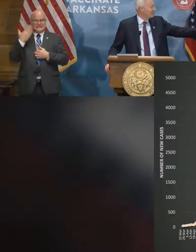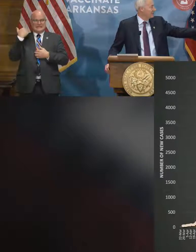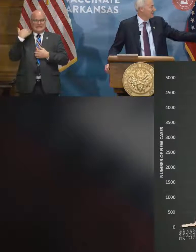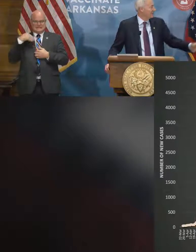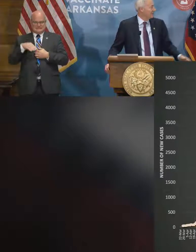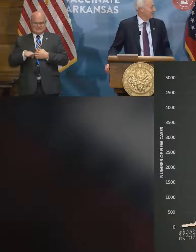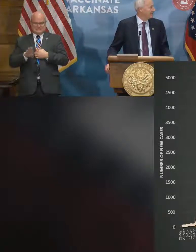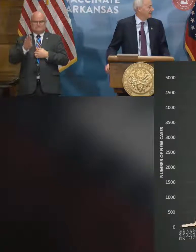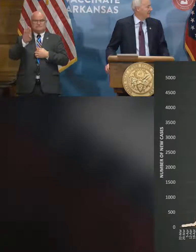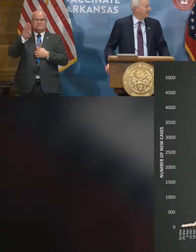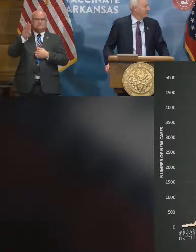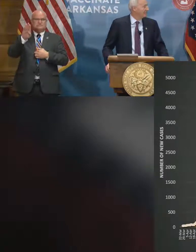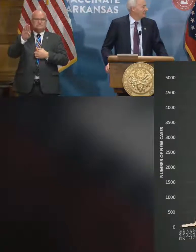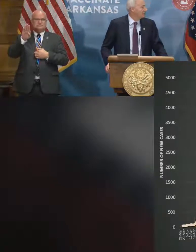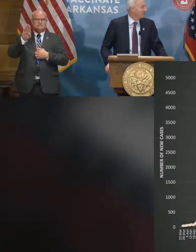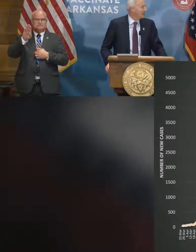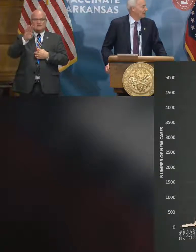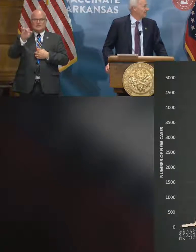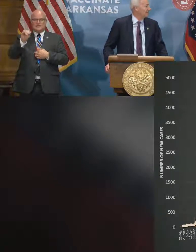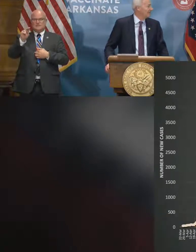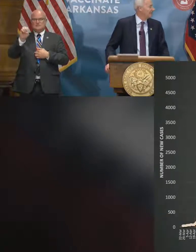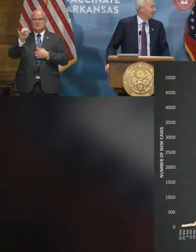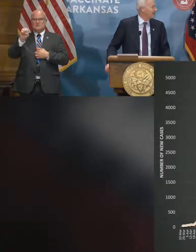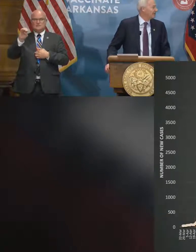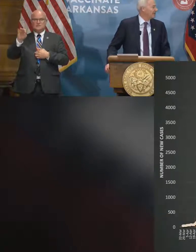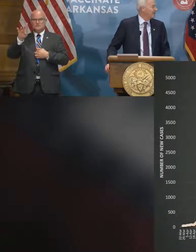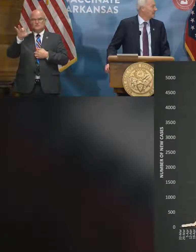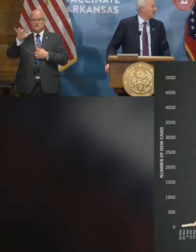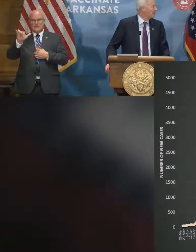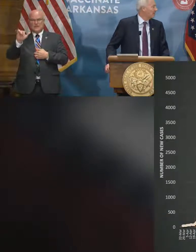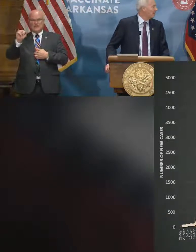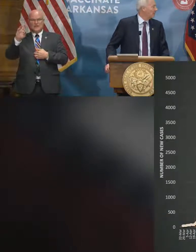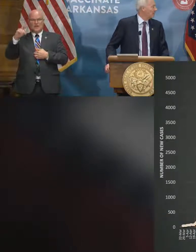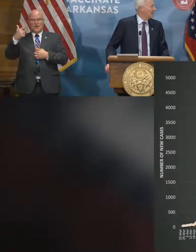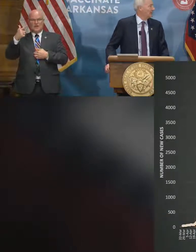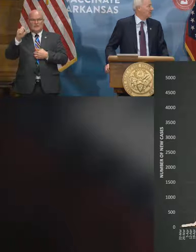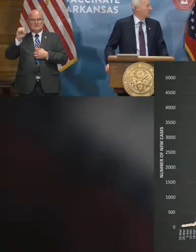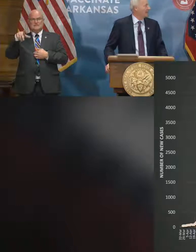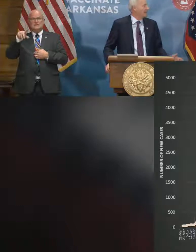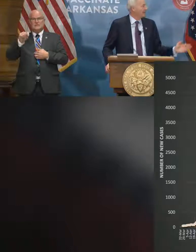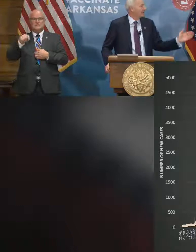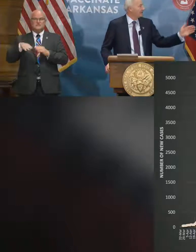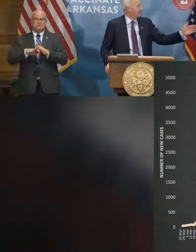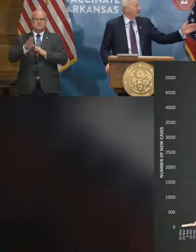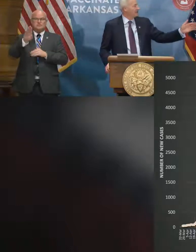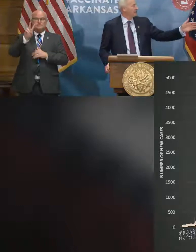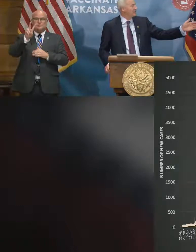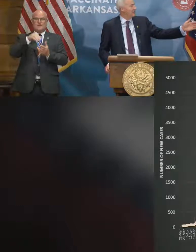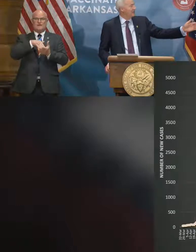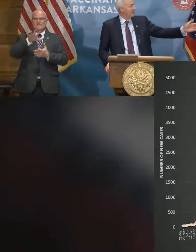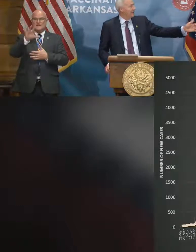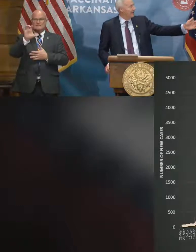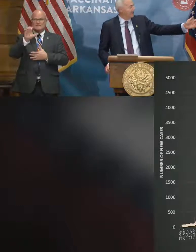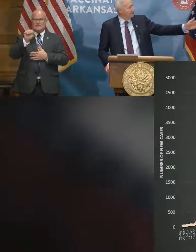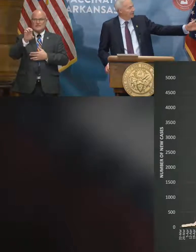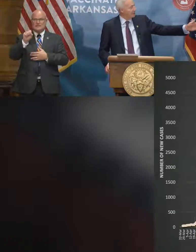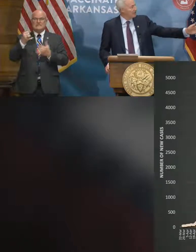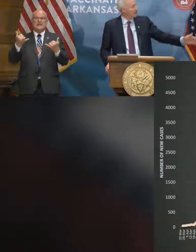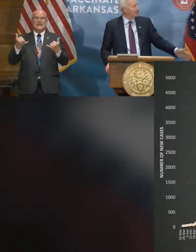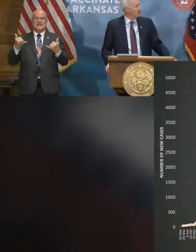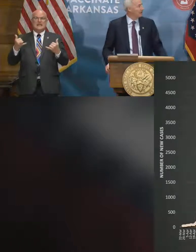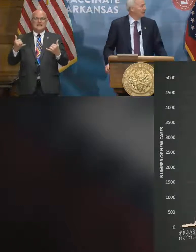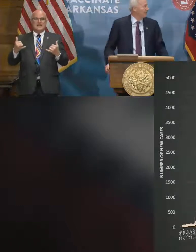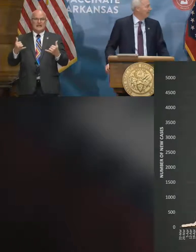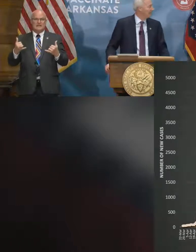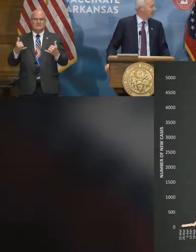surge over June, July, August, September, where we got up to 2,500 cases. And now the